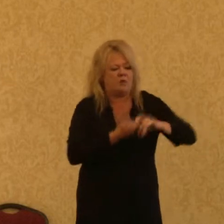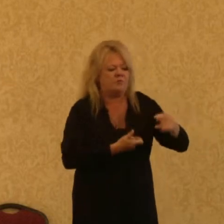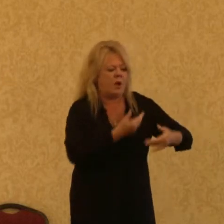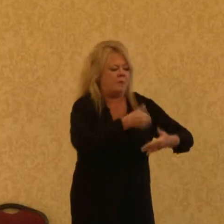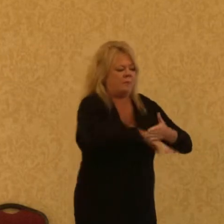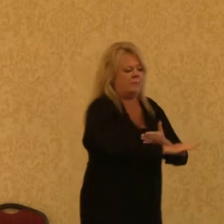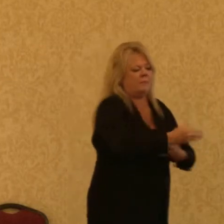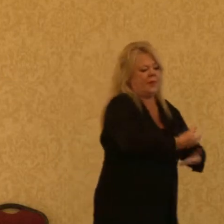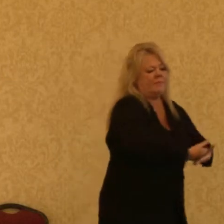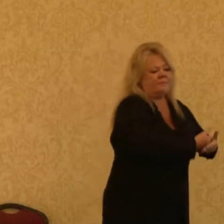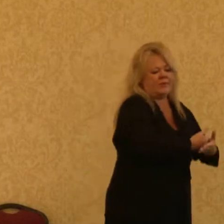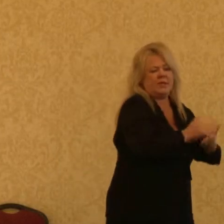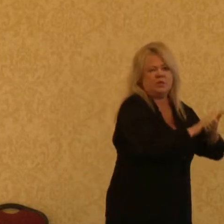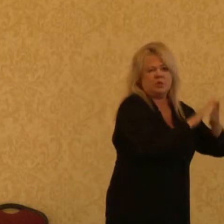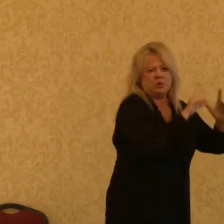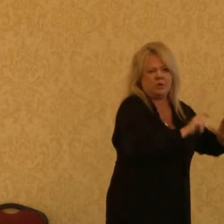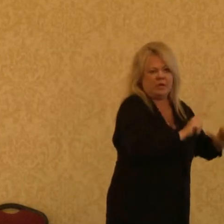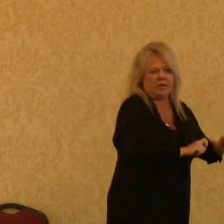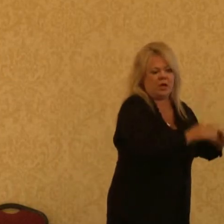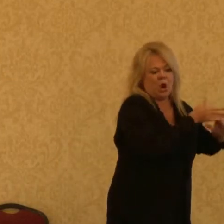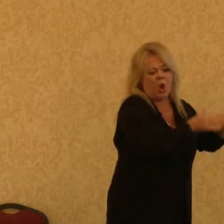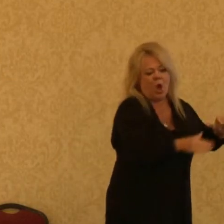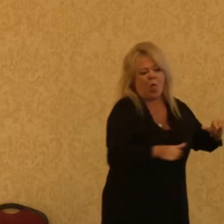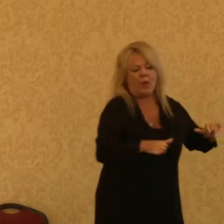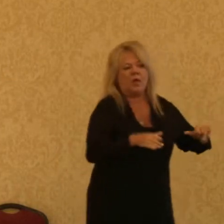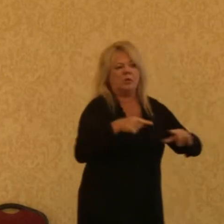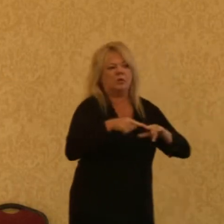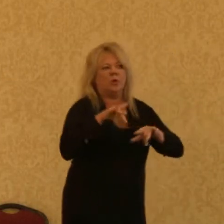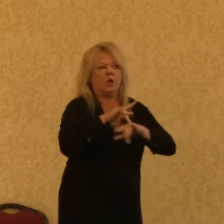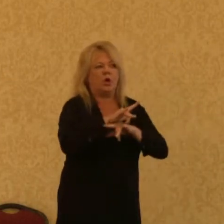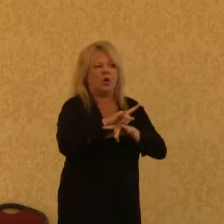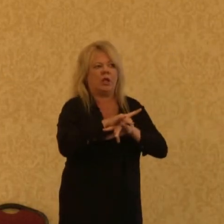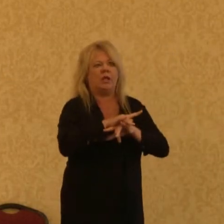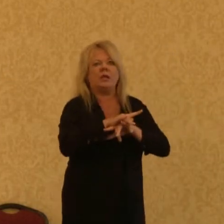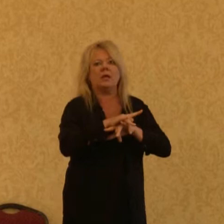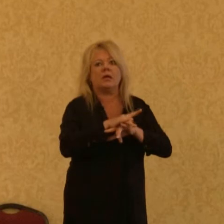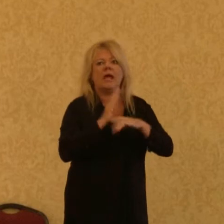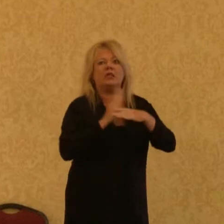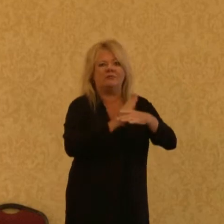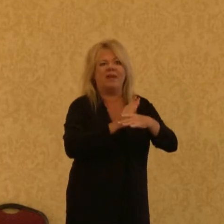in Spanish, not translated. So there's a